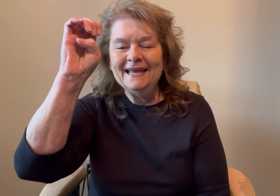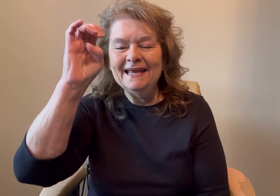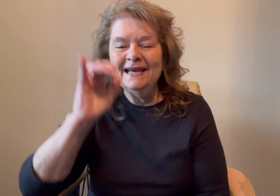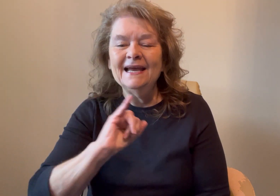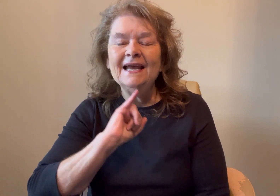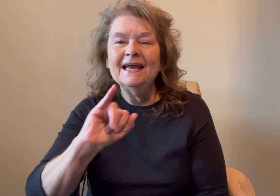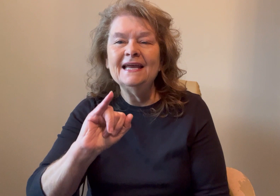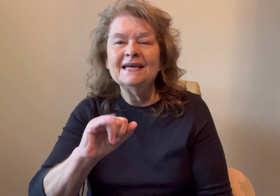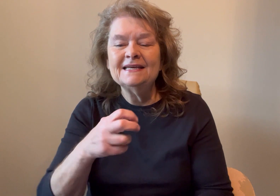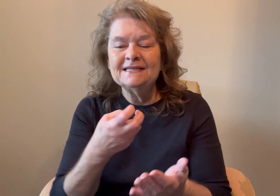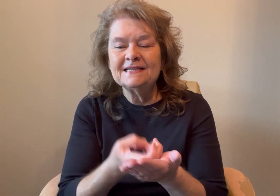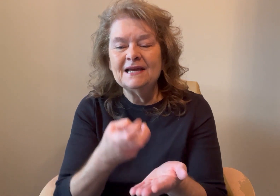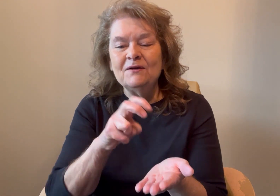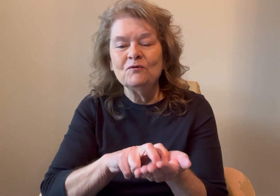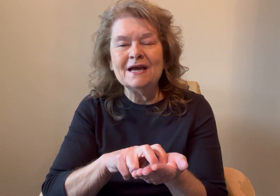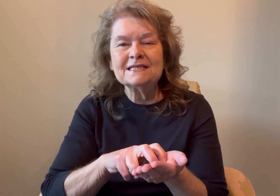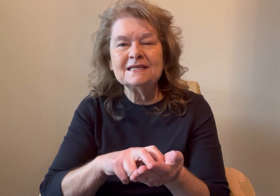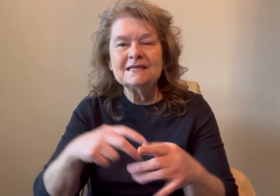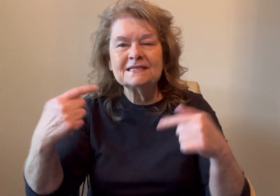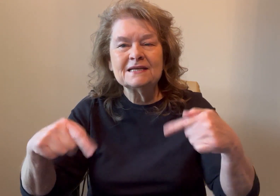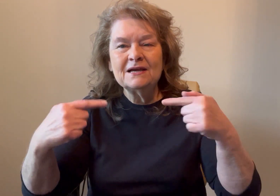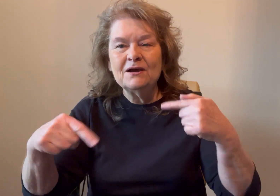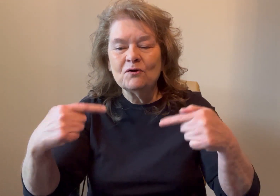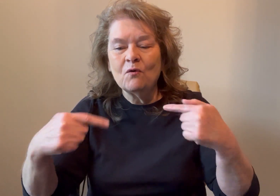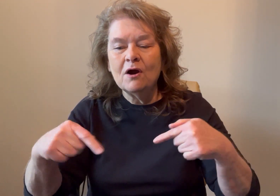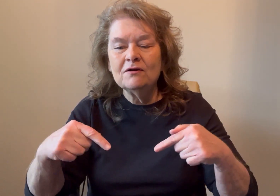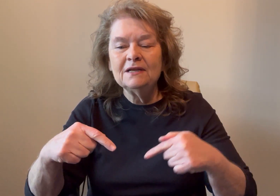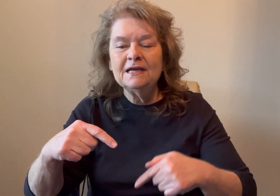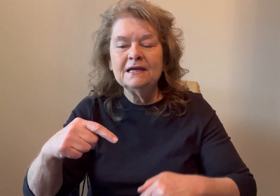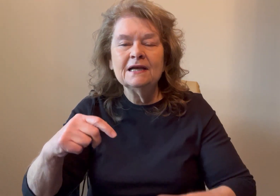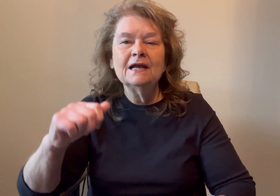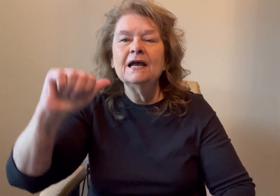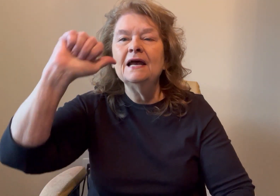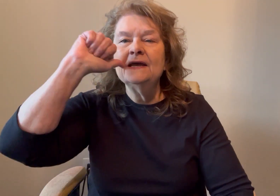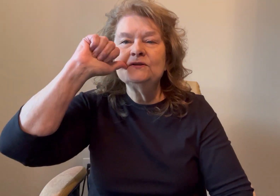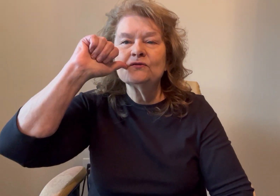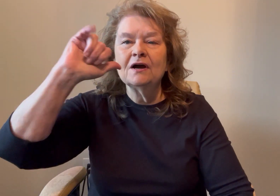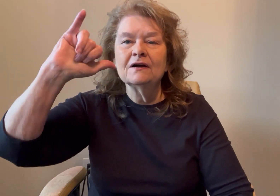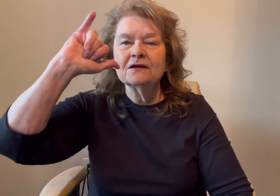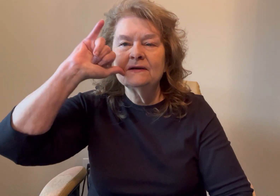He is restless, quarreling, and drunk.